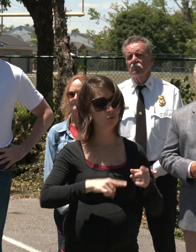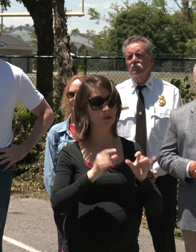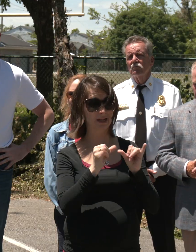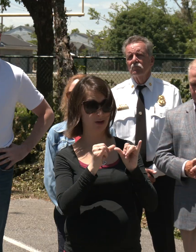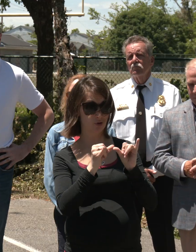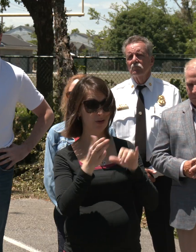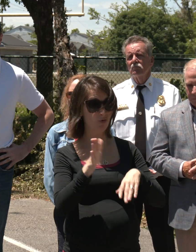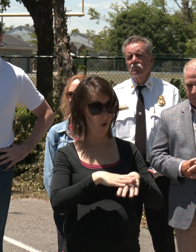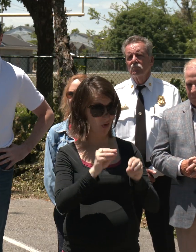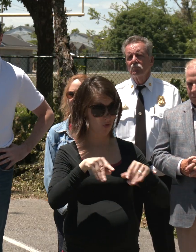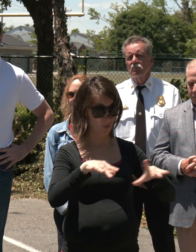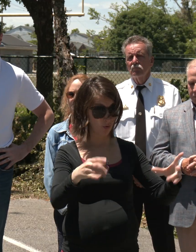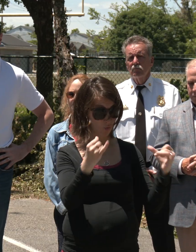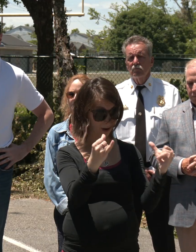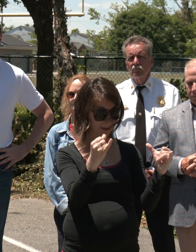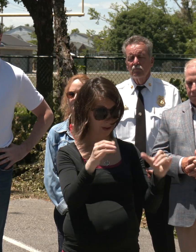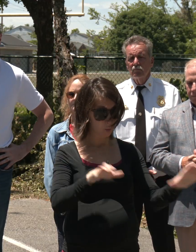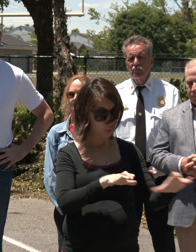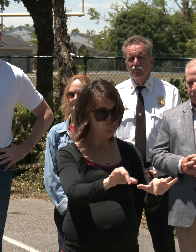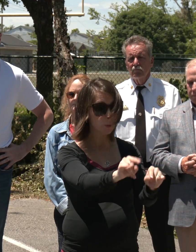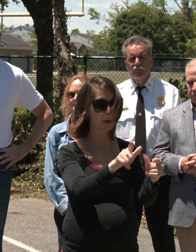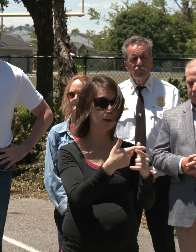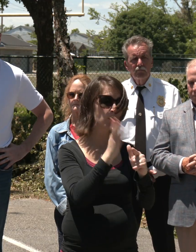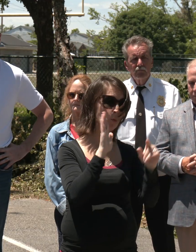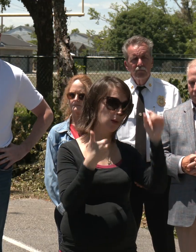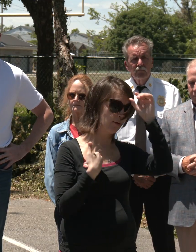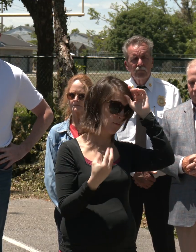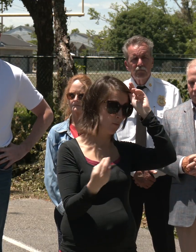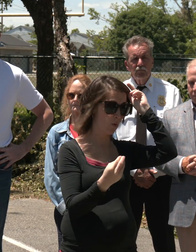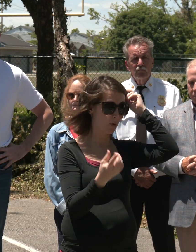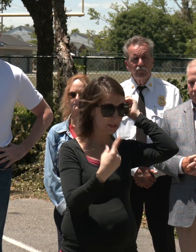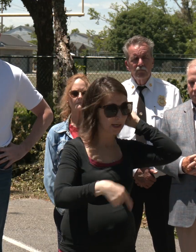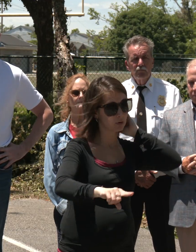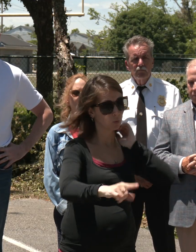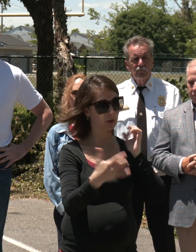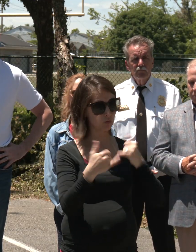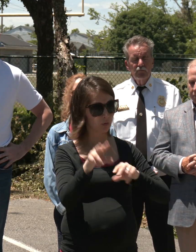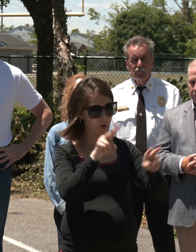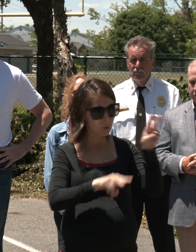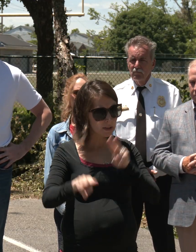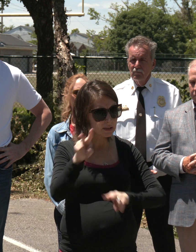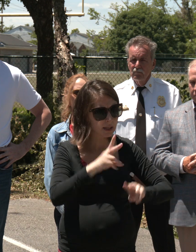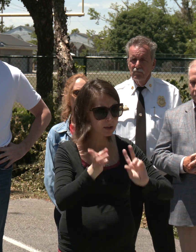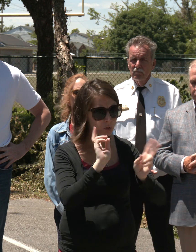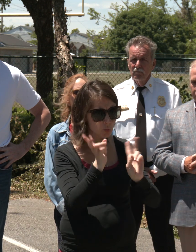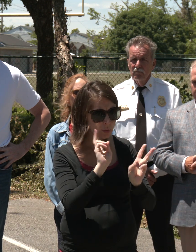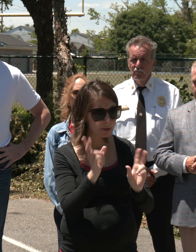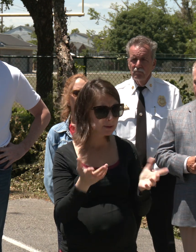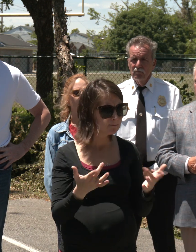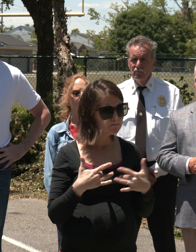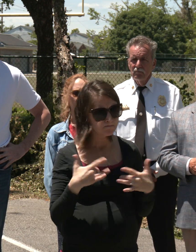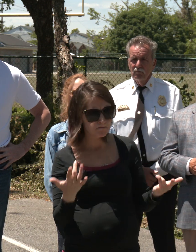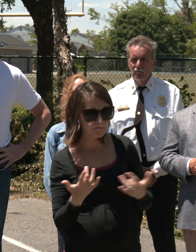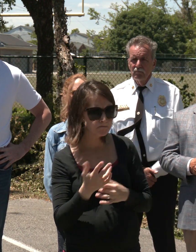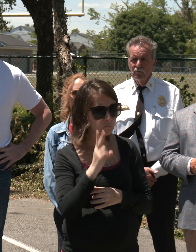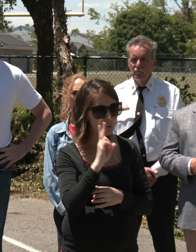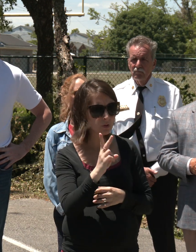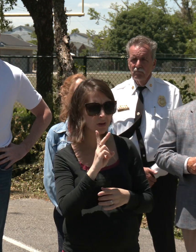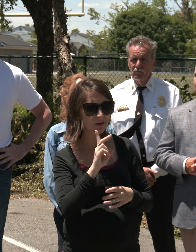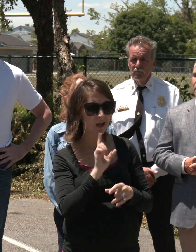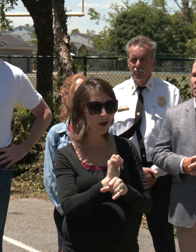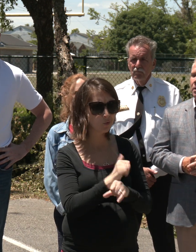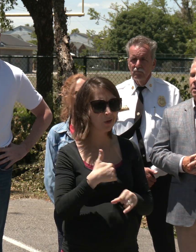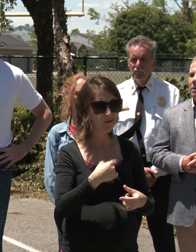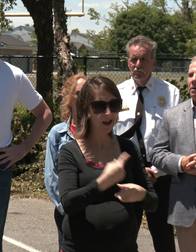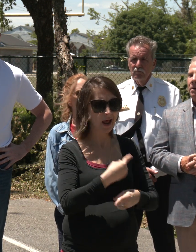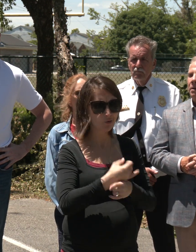engineers on the ground right now, and then we'll have some more next week too, to assess, so we get an accurate idea of what we're dealing with the damages. And